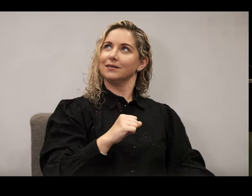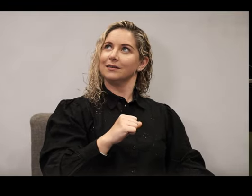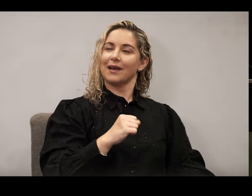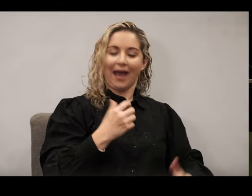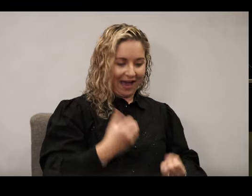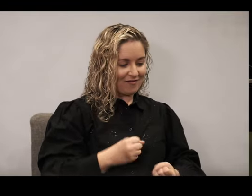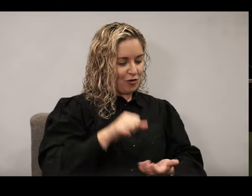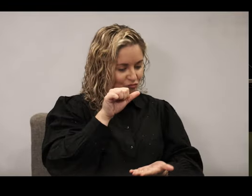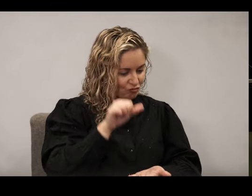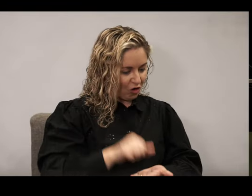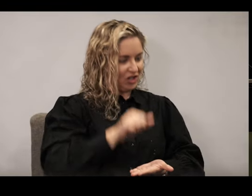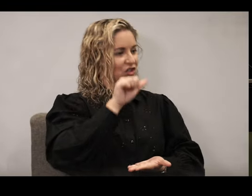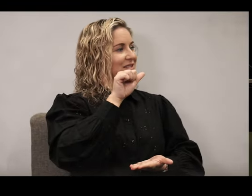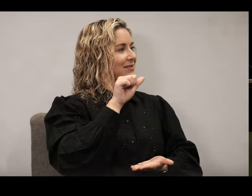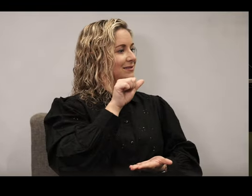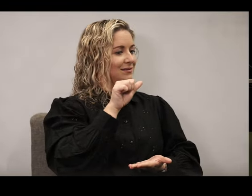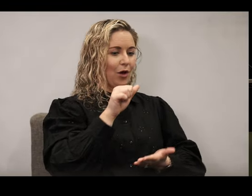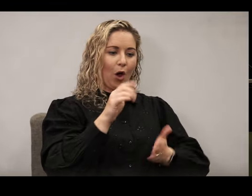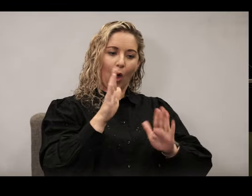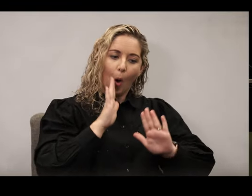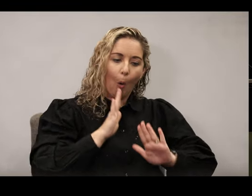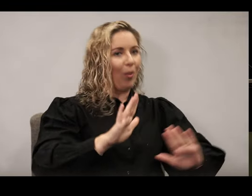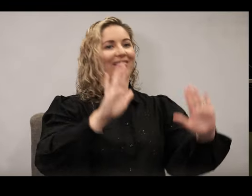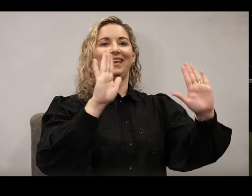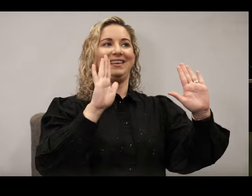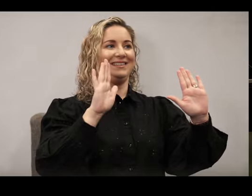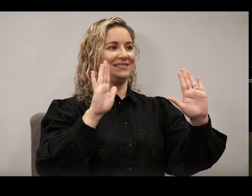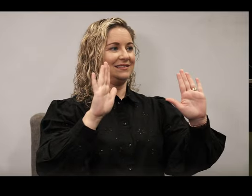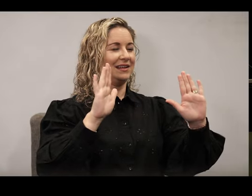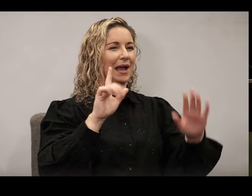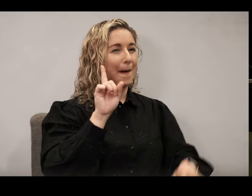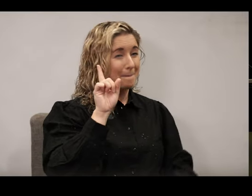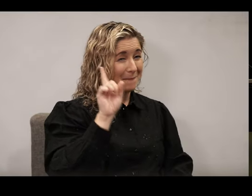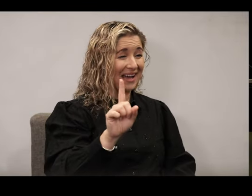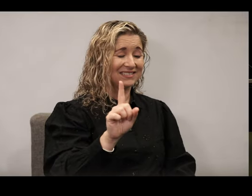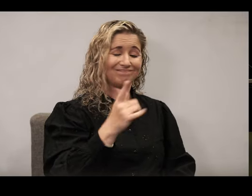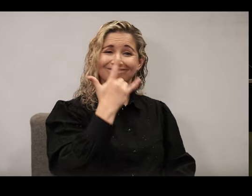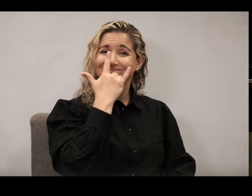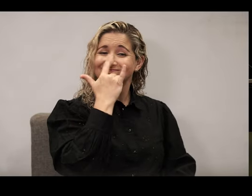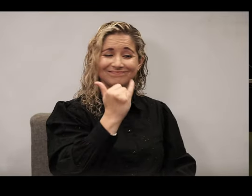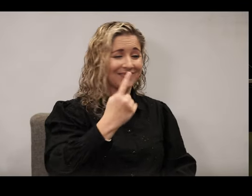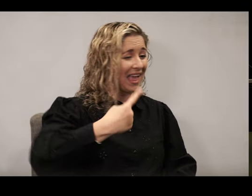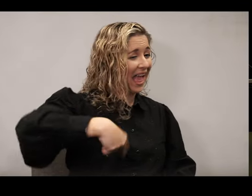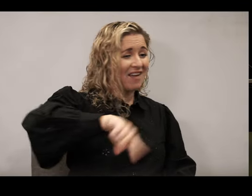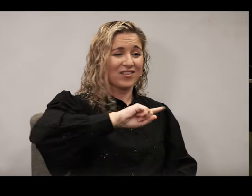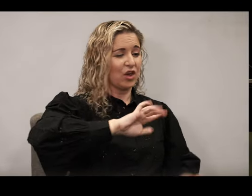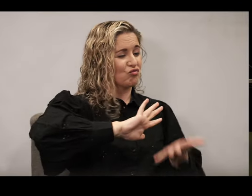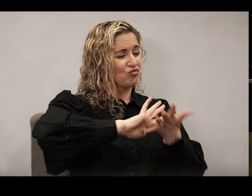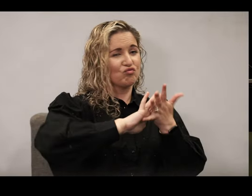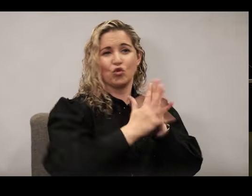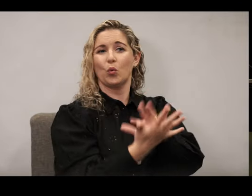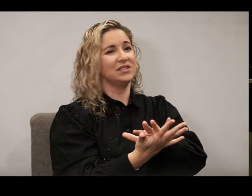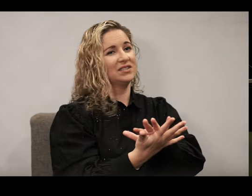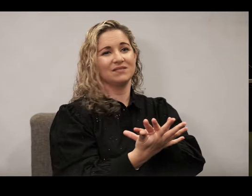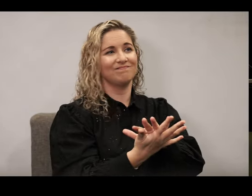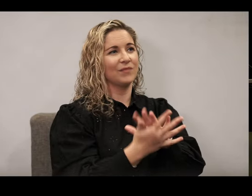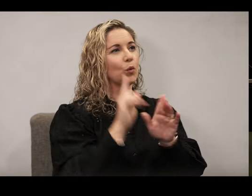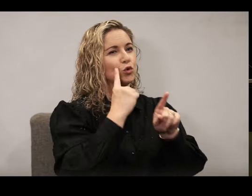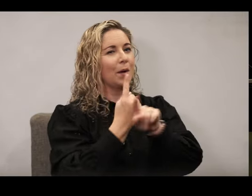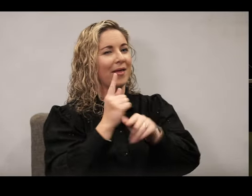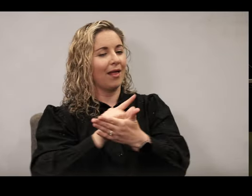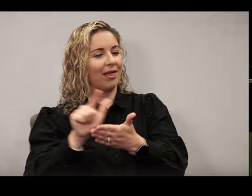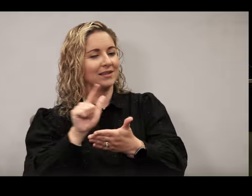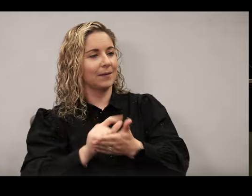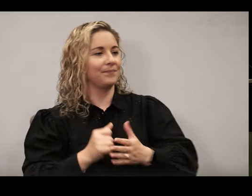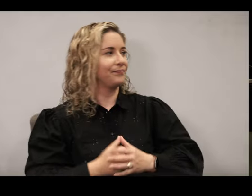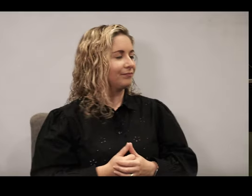humans. Now, all this gets ruined, but we'll come back to that in a moment. Firstly, I want to look at three massive implications of